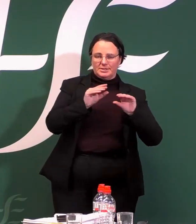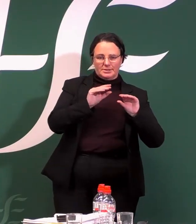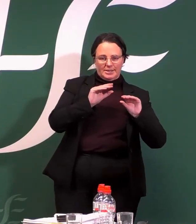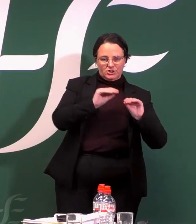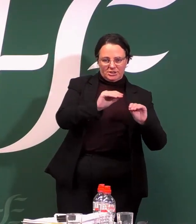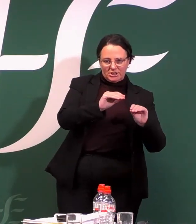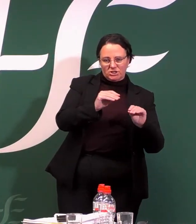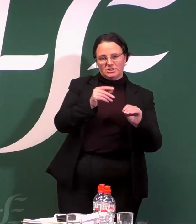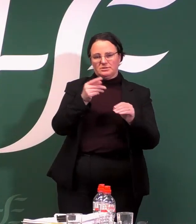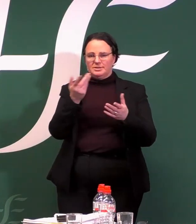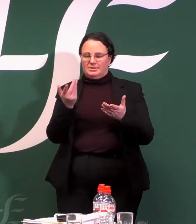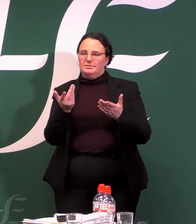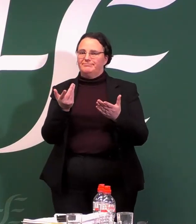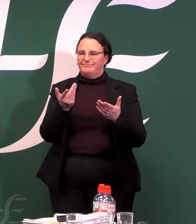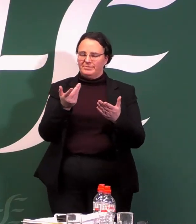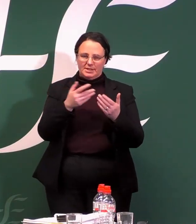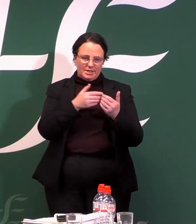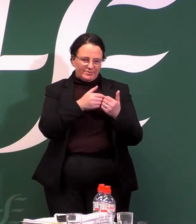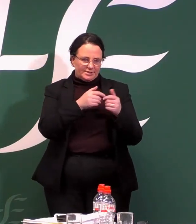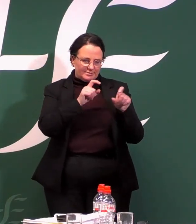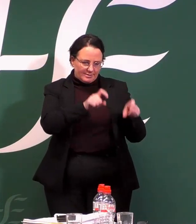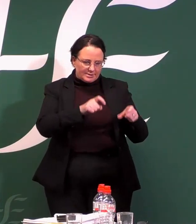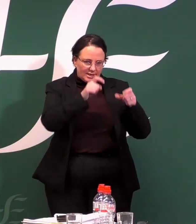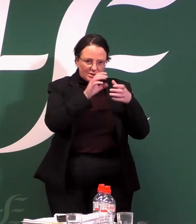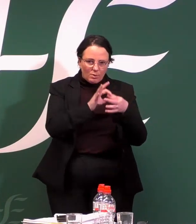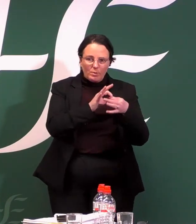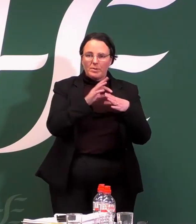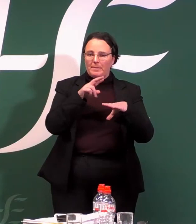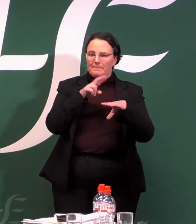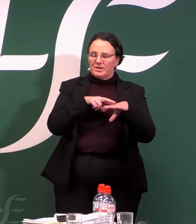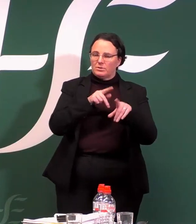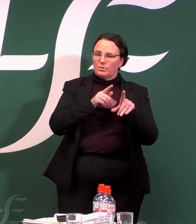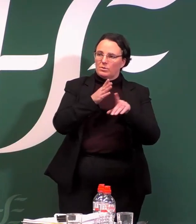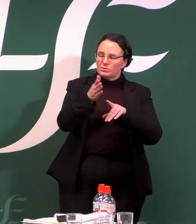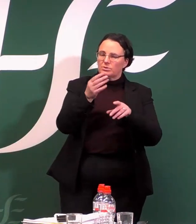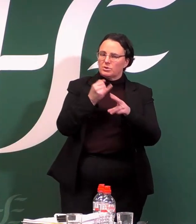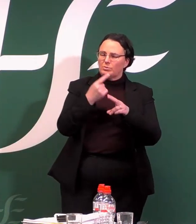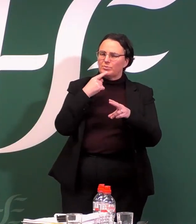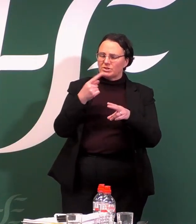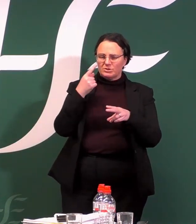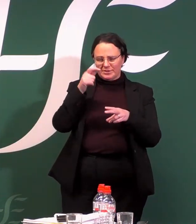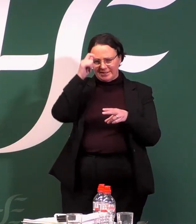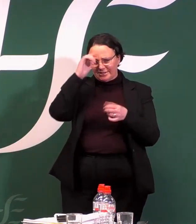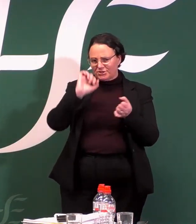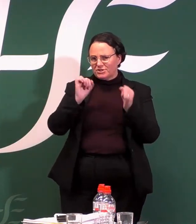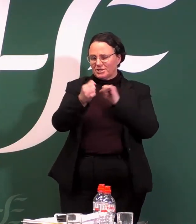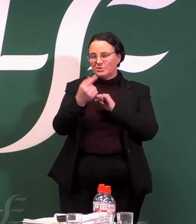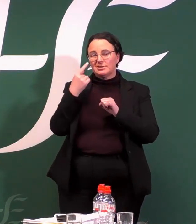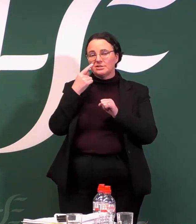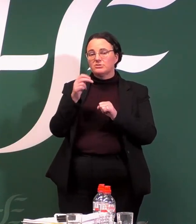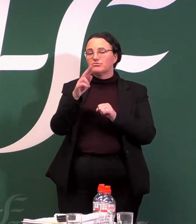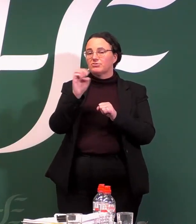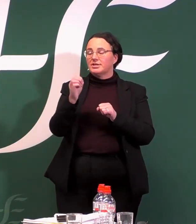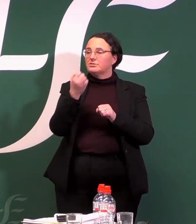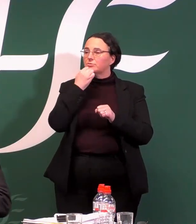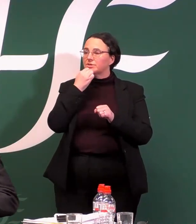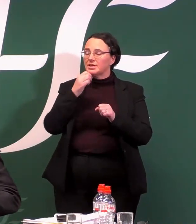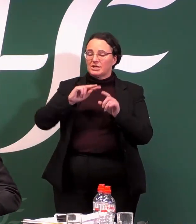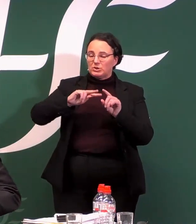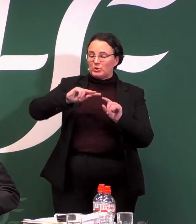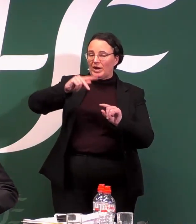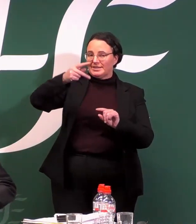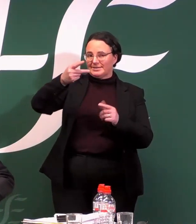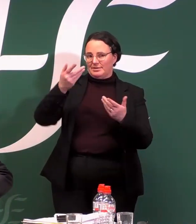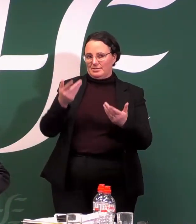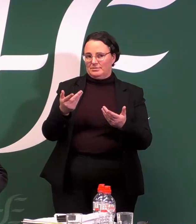from the contact tracing and the isolating that would come from that. But have things not changed since then? Your own figures show that the rate of increase is more than twice the